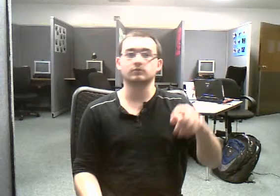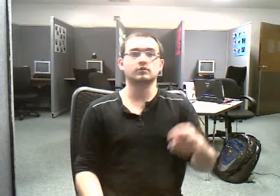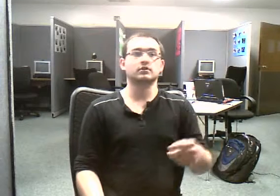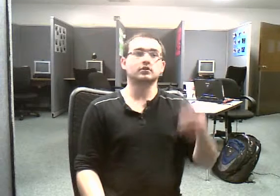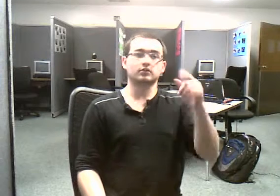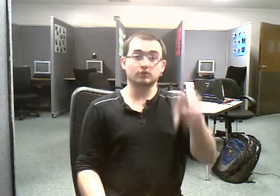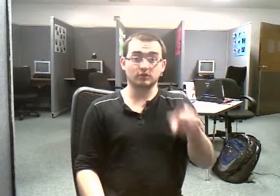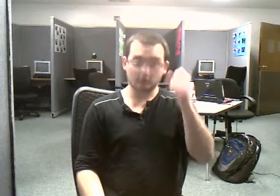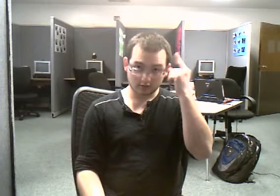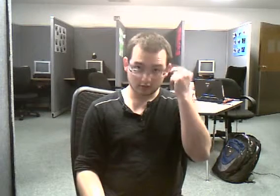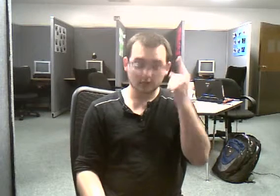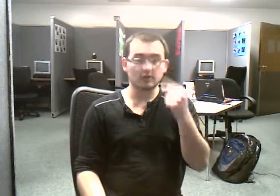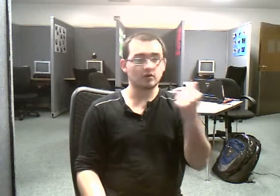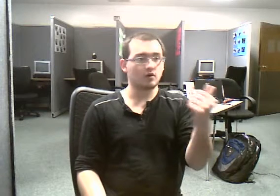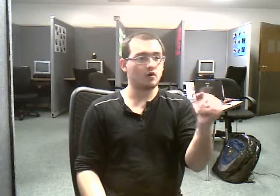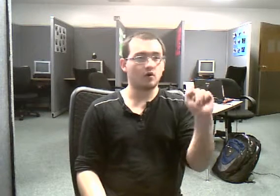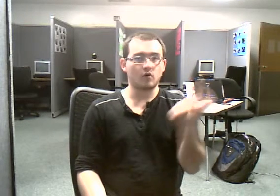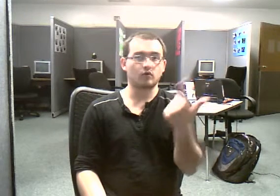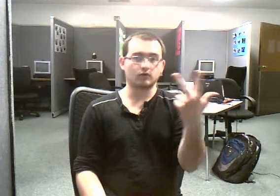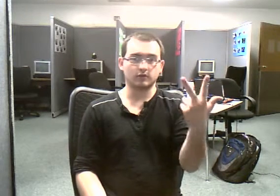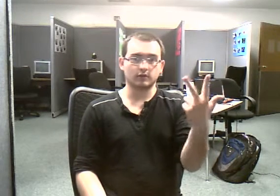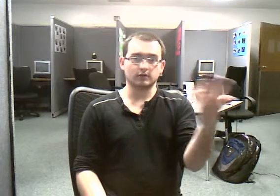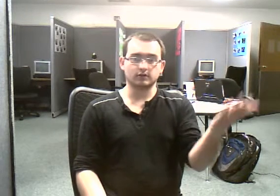I've been fly fishing since I was 7 years old, and